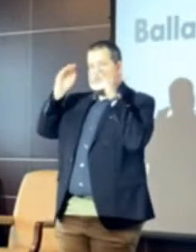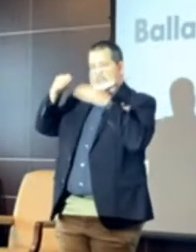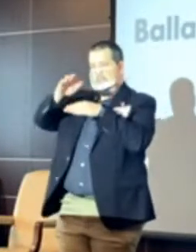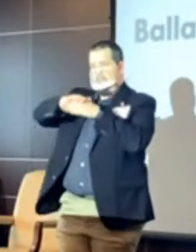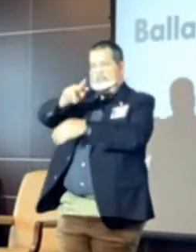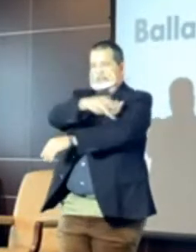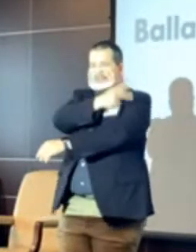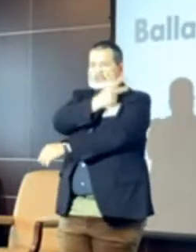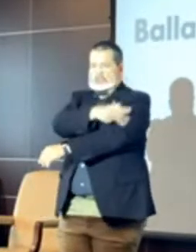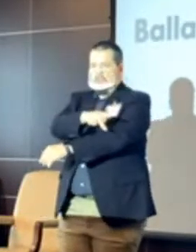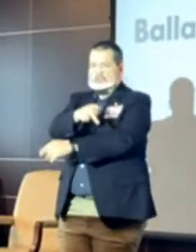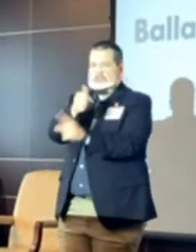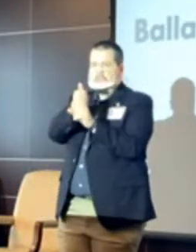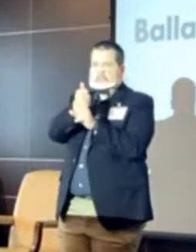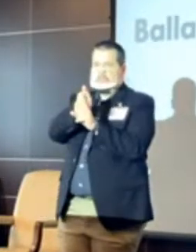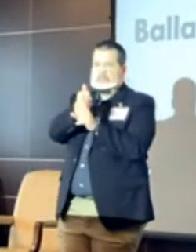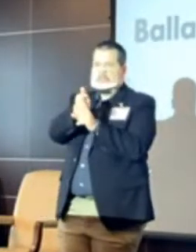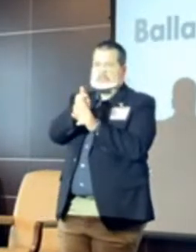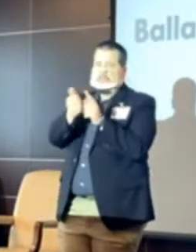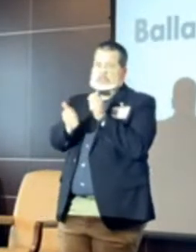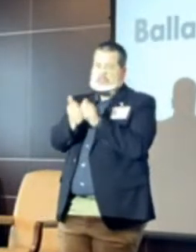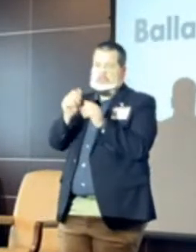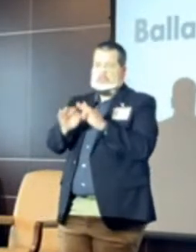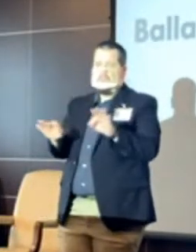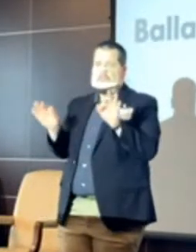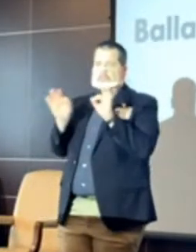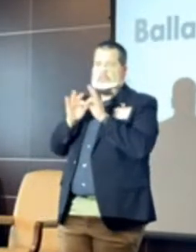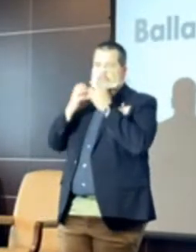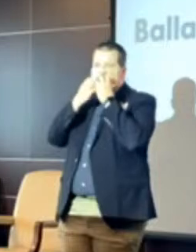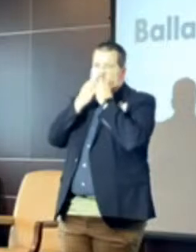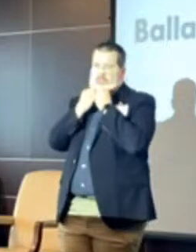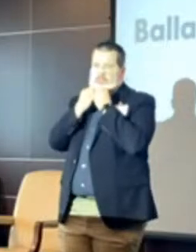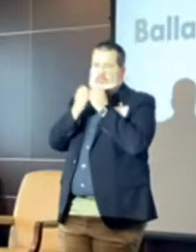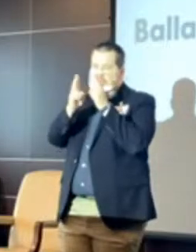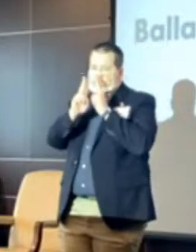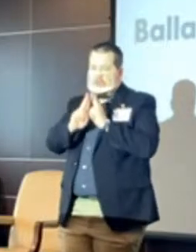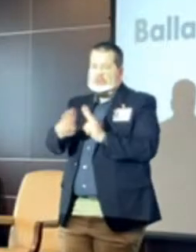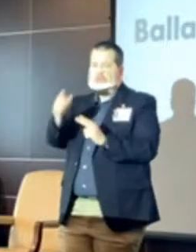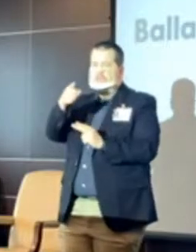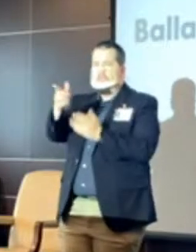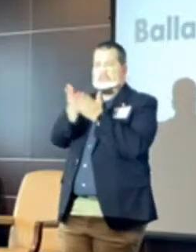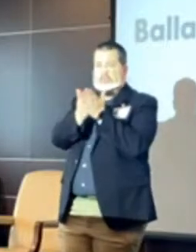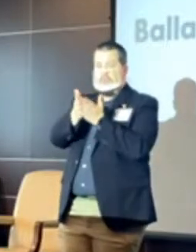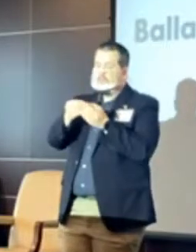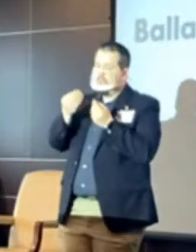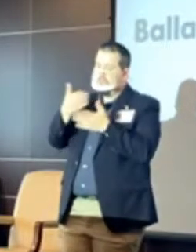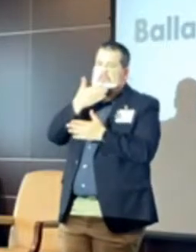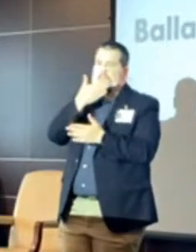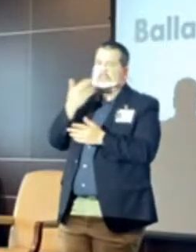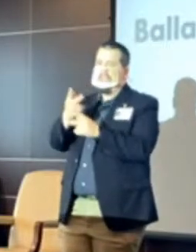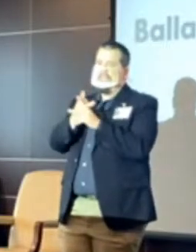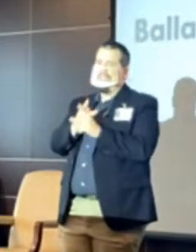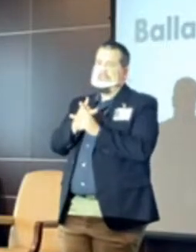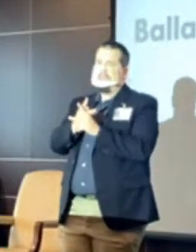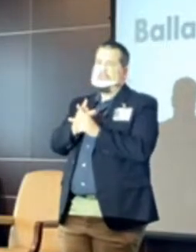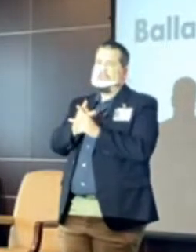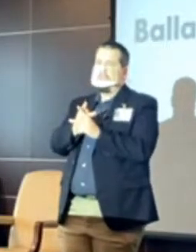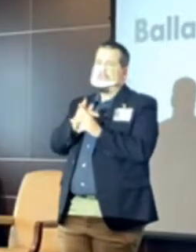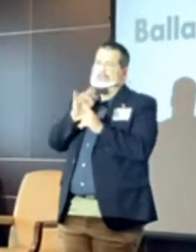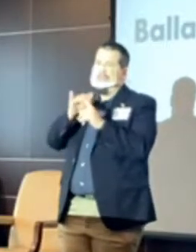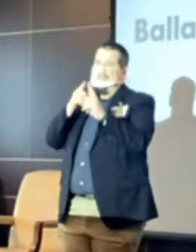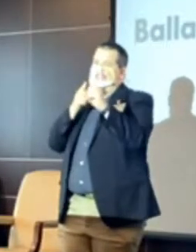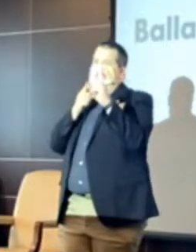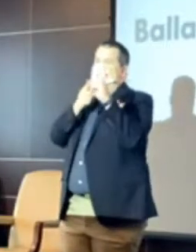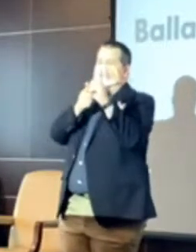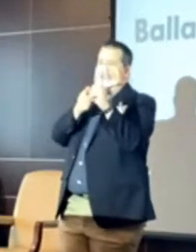on the patient, the things that are most important to us, which is to honor those who serve by delivering the best possible care. It's our mission, and it's